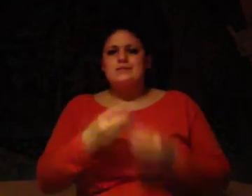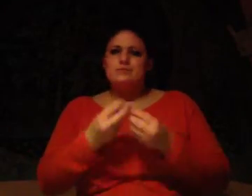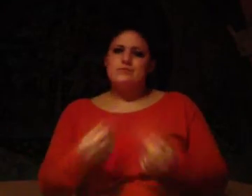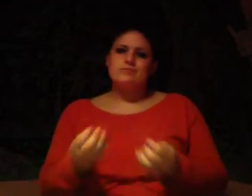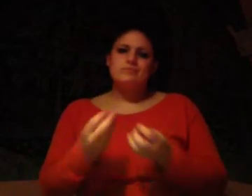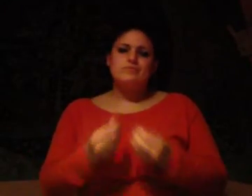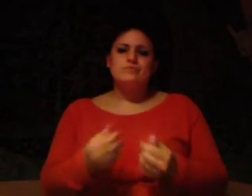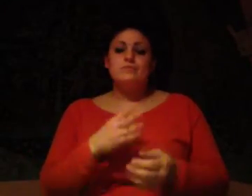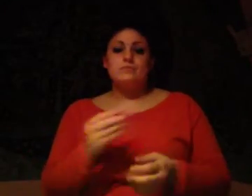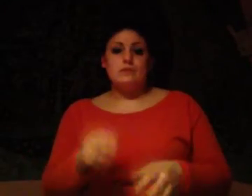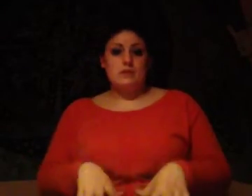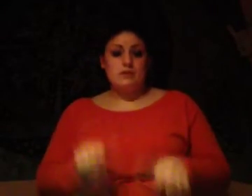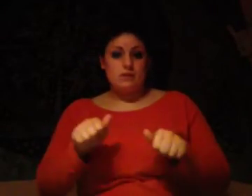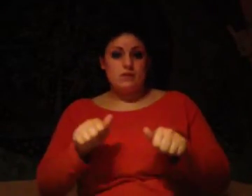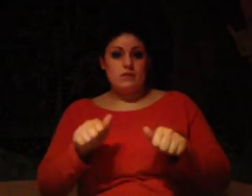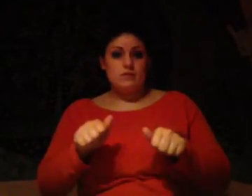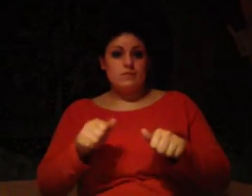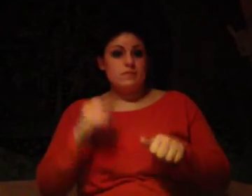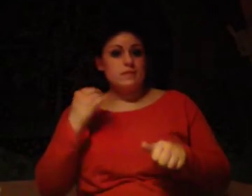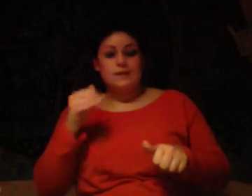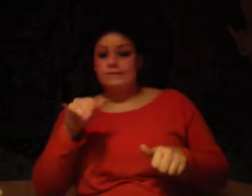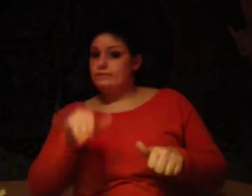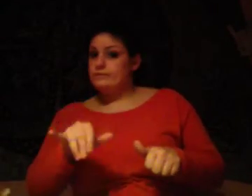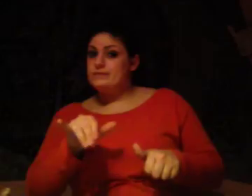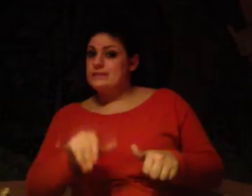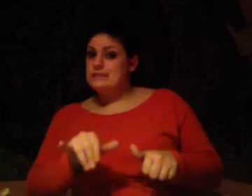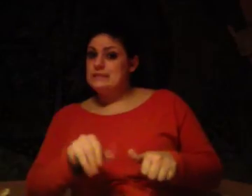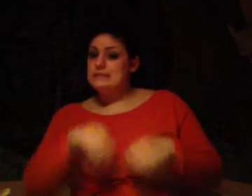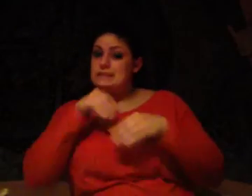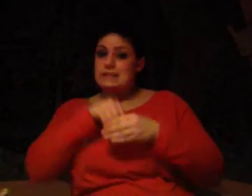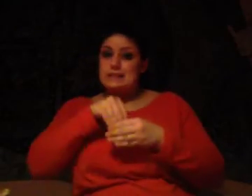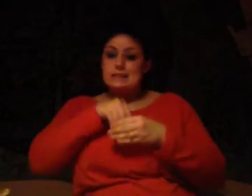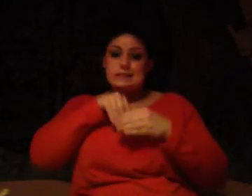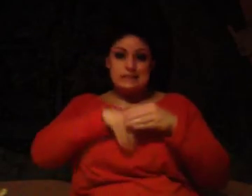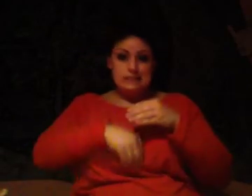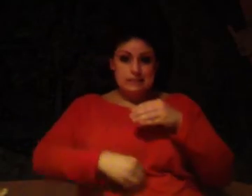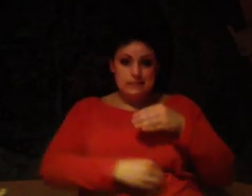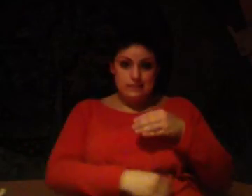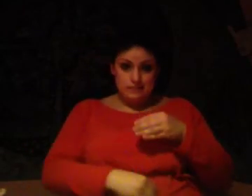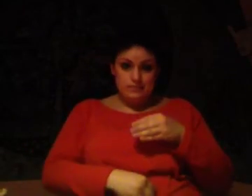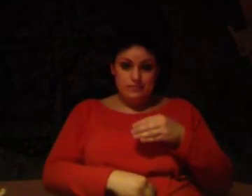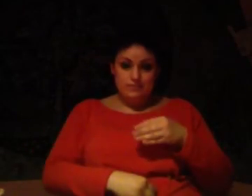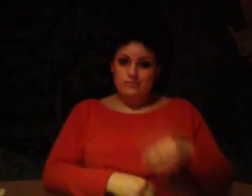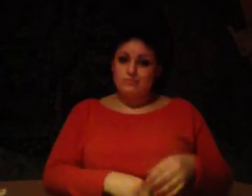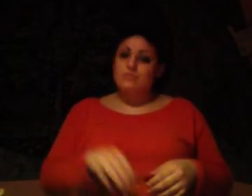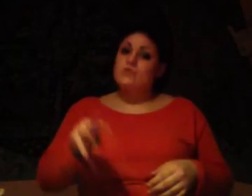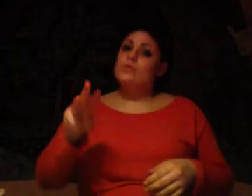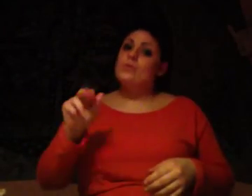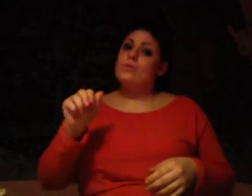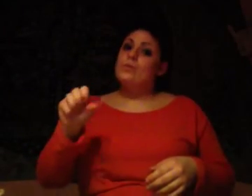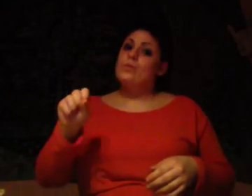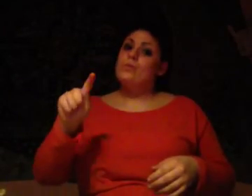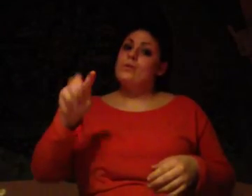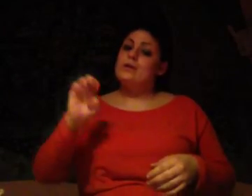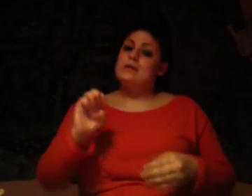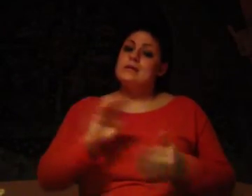is considered a waste product, and it must pass out of your body. In the large intestines, feces spends quite a bit of time and